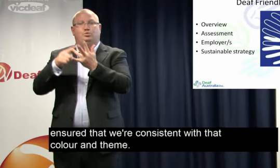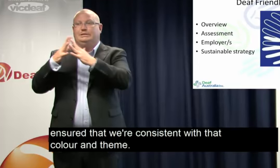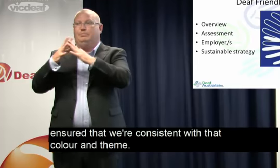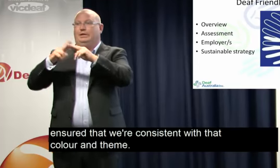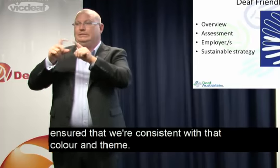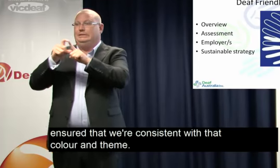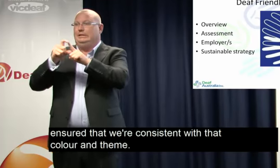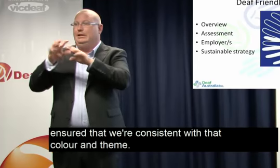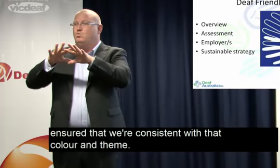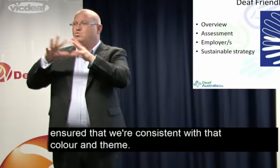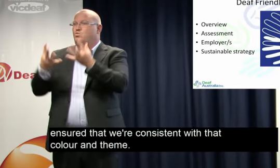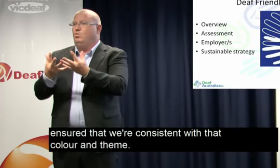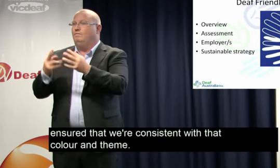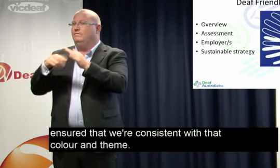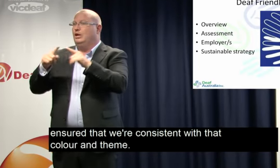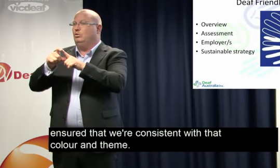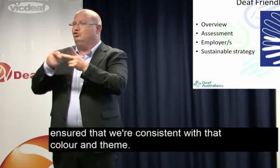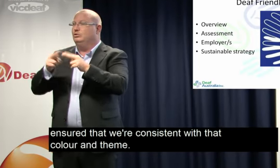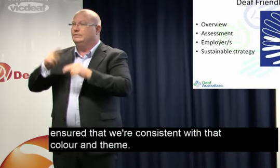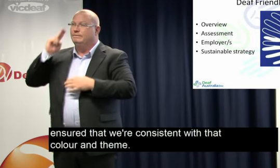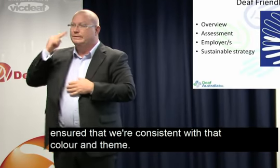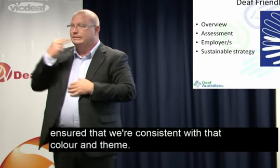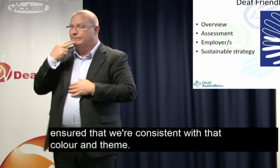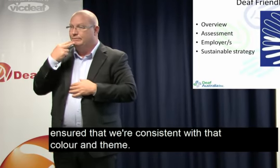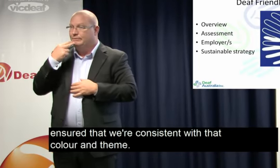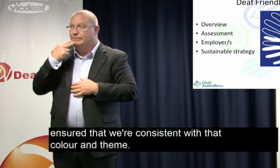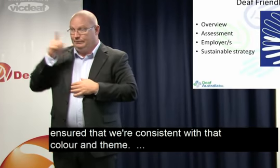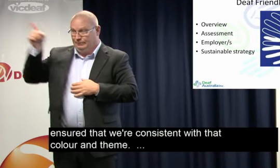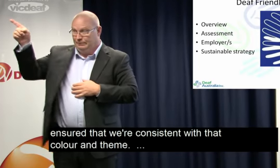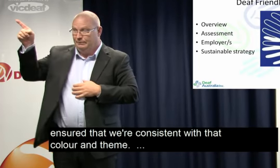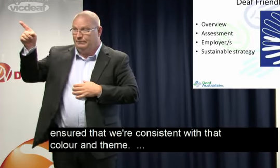This symbol has now been submitted to World Federation of the Deaf to consider,